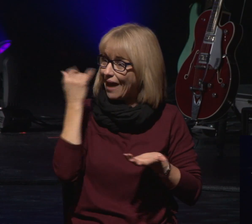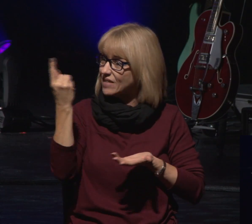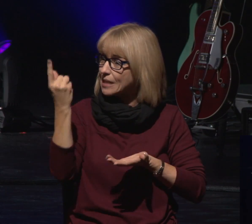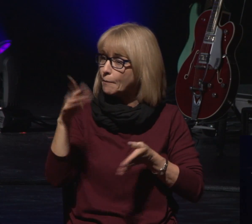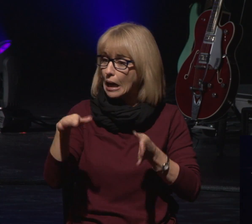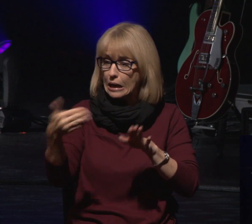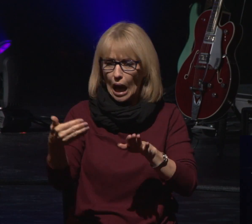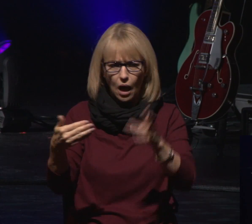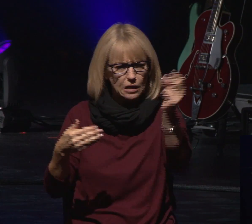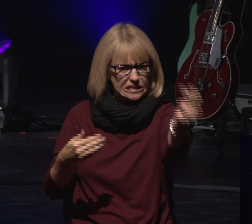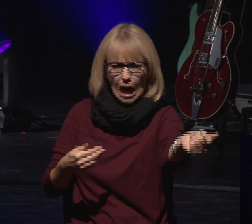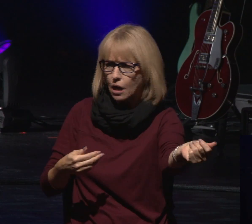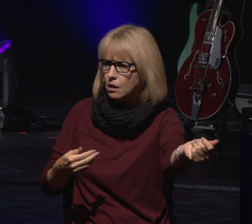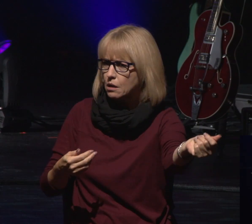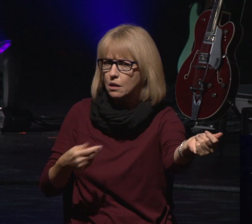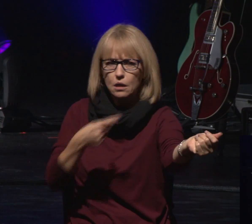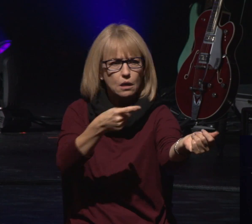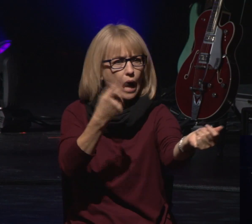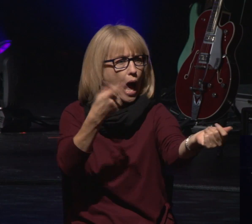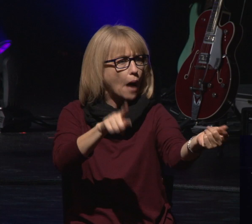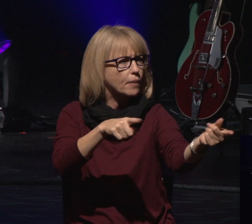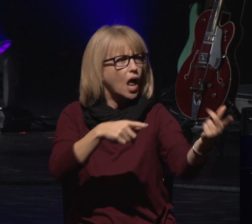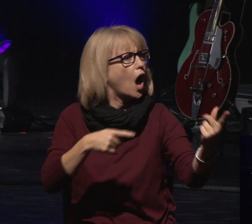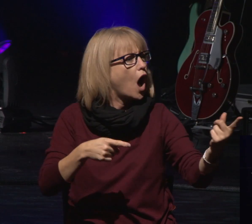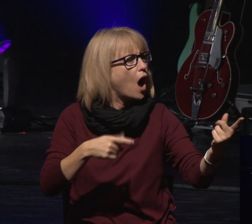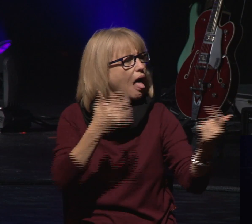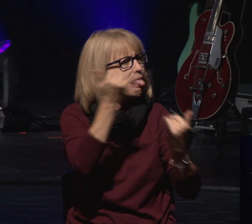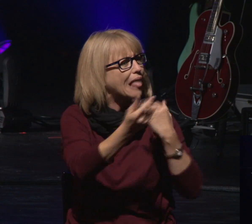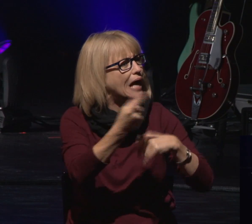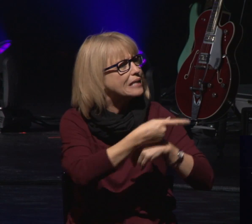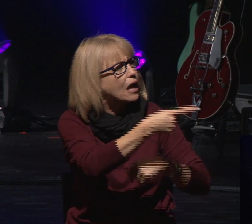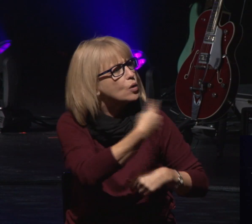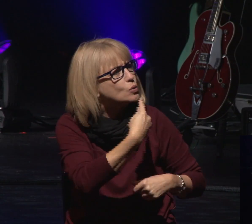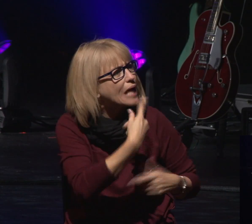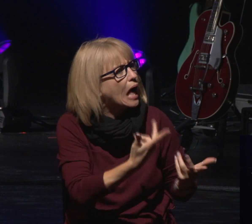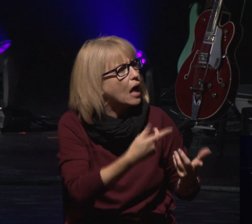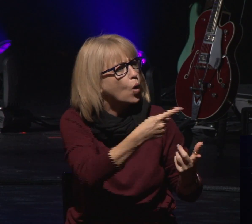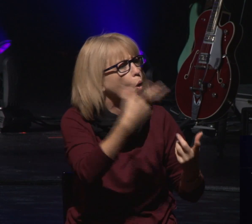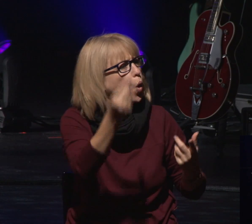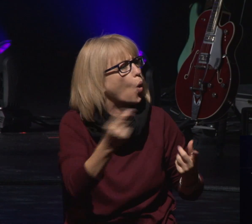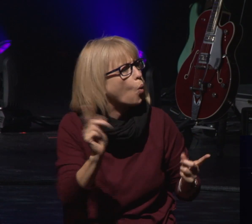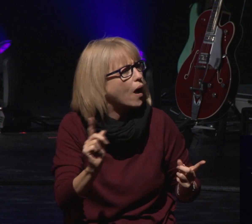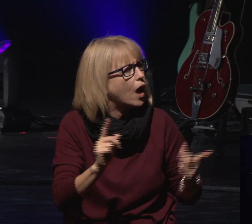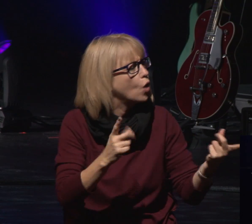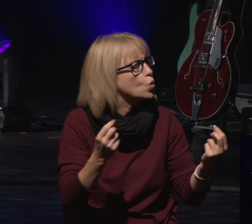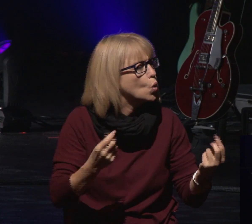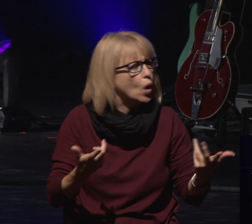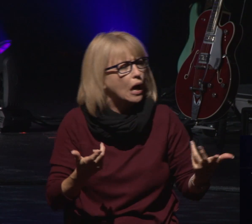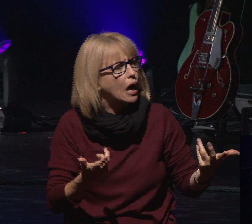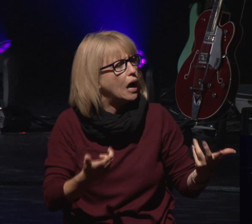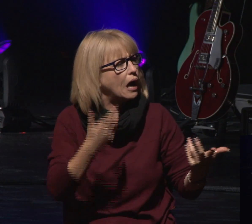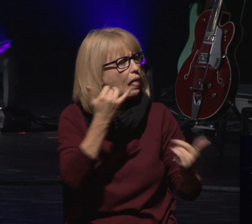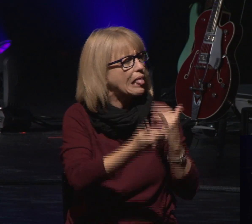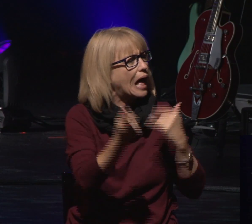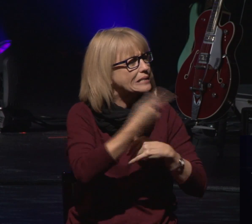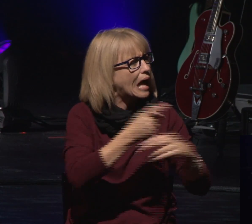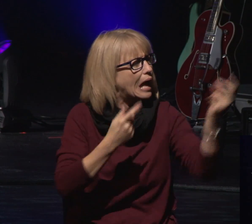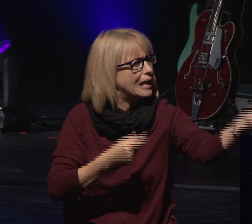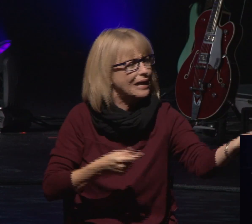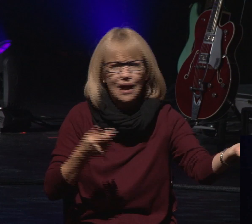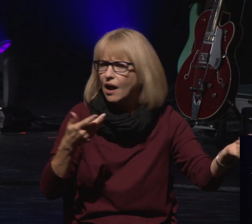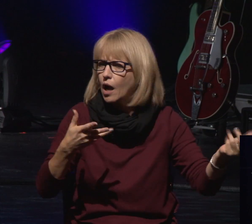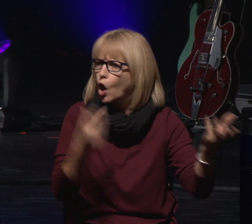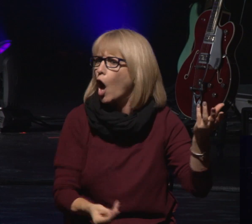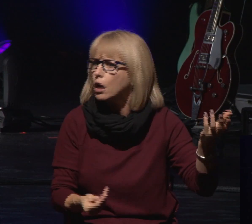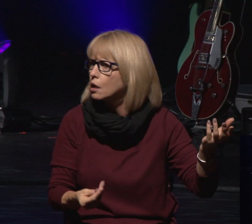suddenly, the conversations around, well, what was that last day? What did he say? Where did she go? What happened? And there's something about that last day we